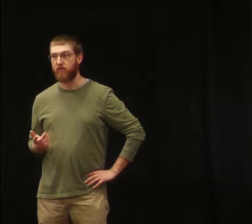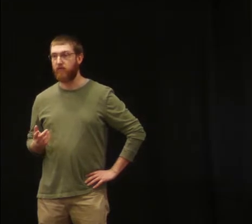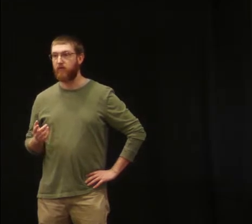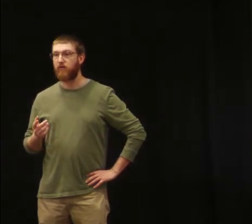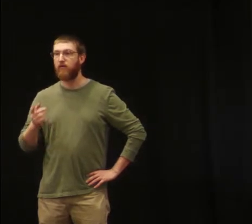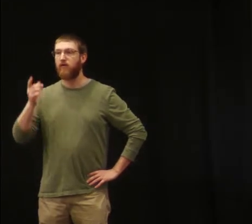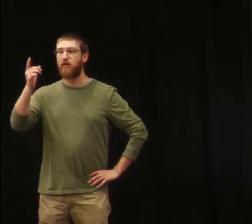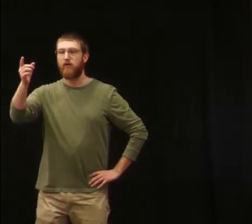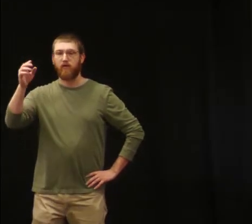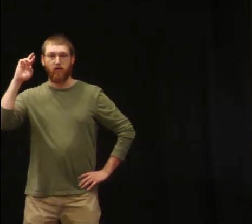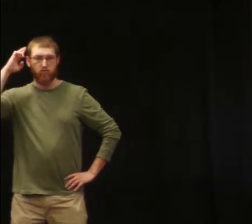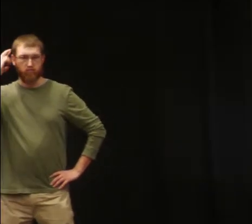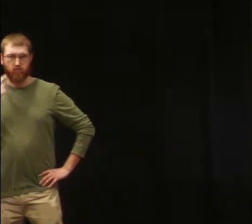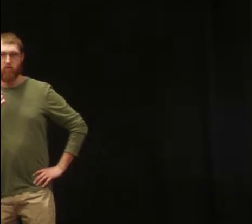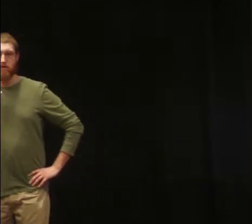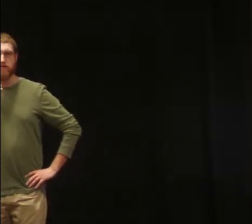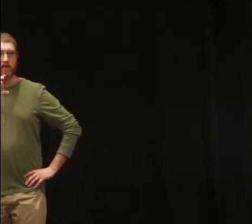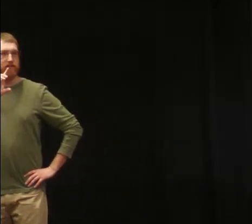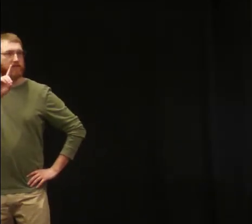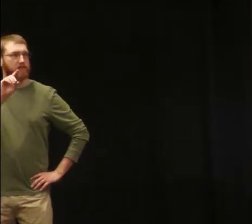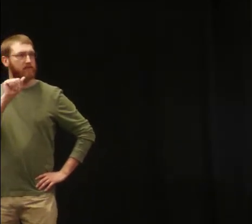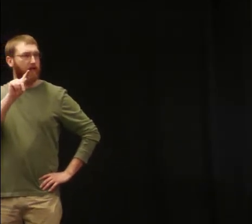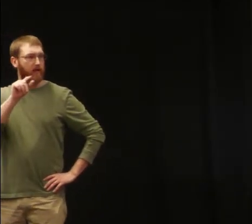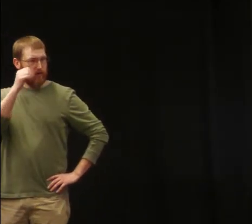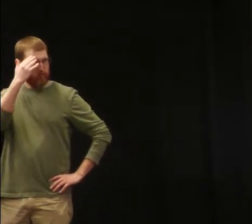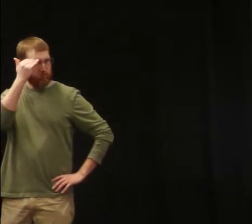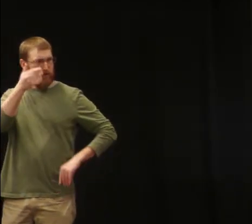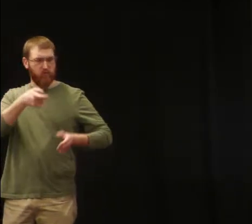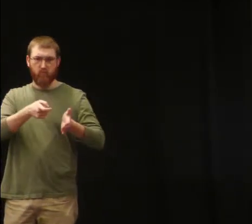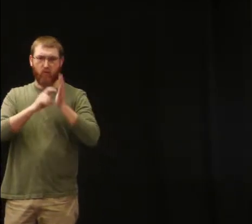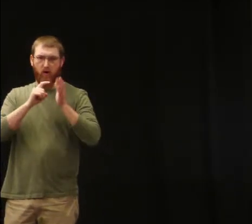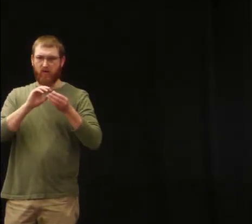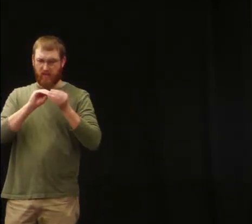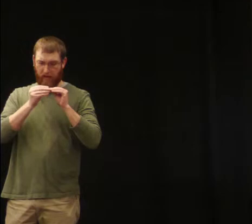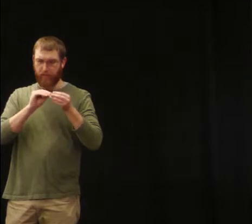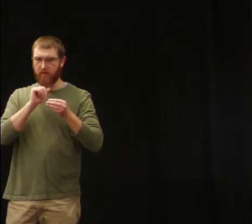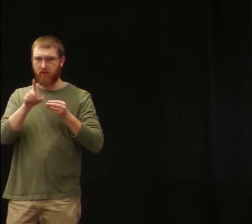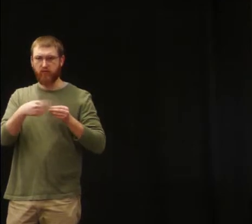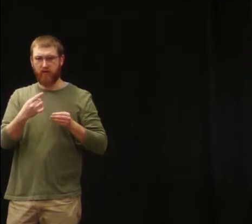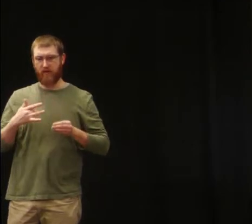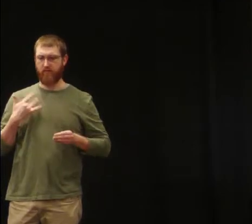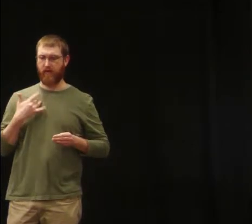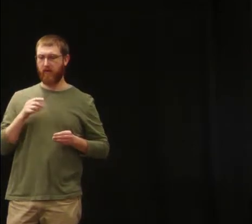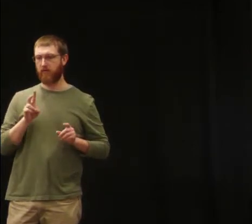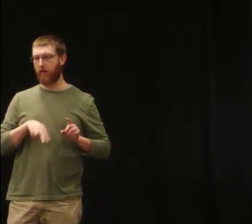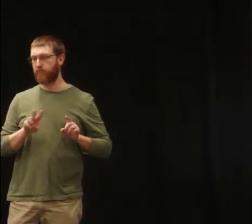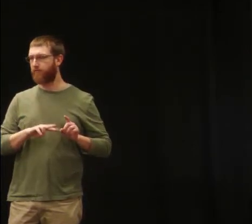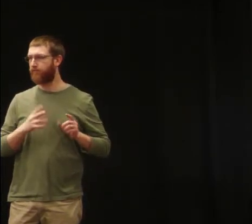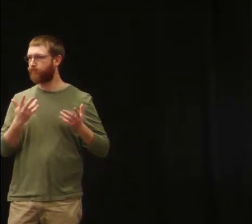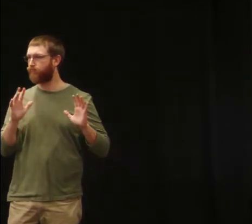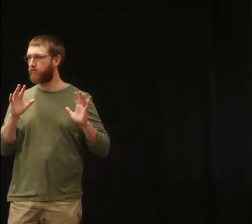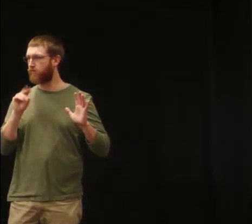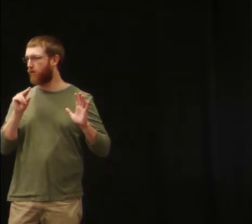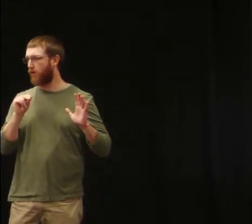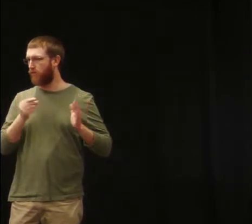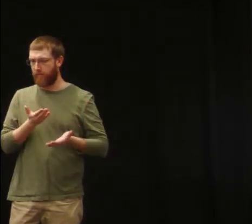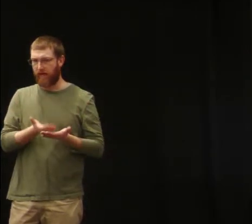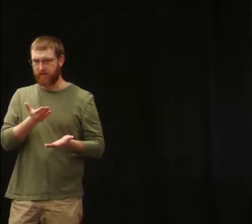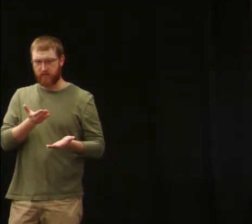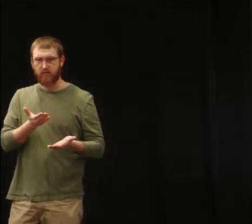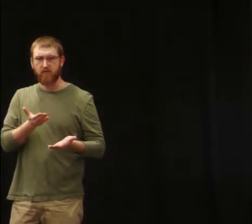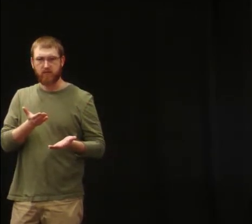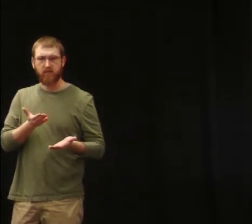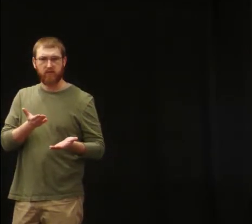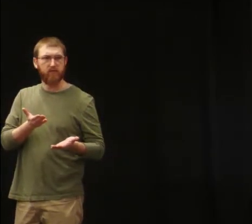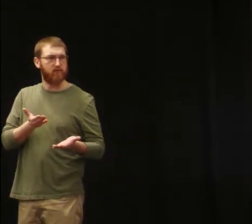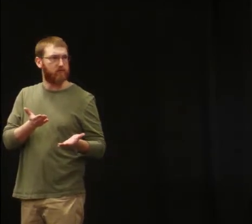Data that it requires actual numbers Okay, and not just feelings or observations, but actual percentages of the